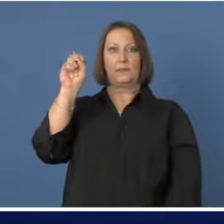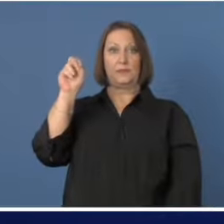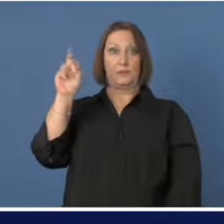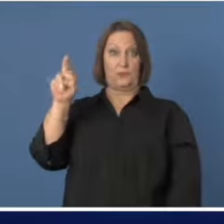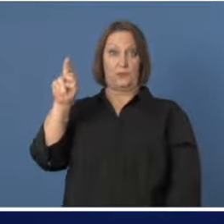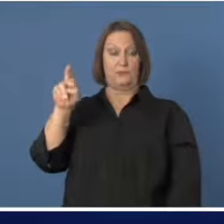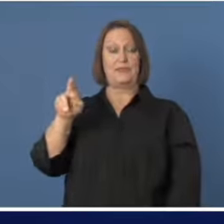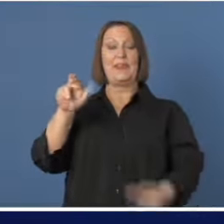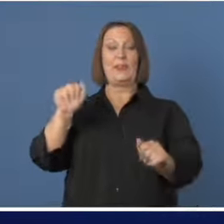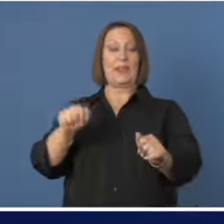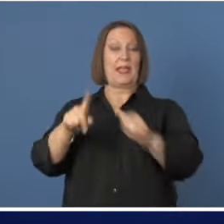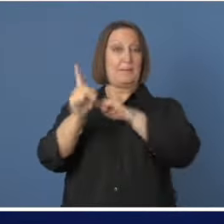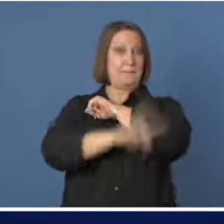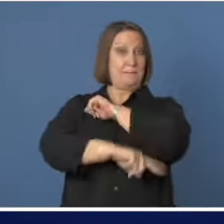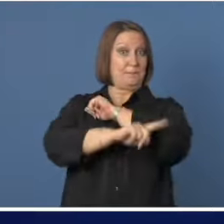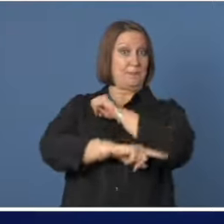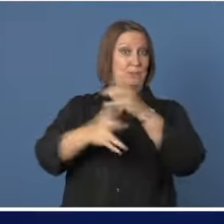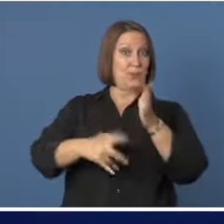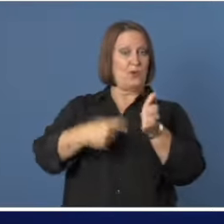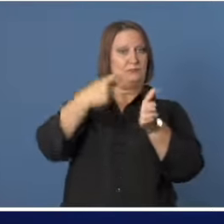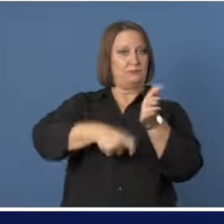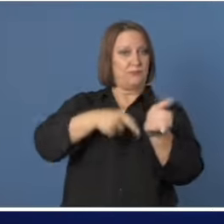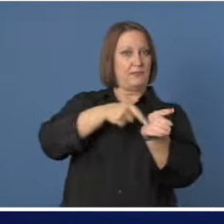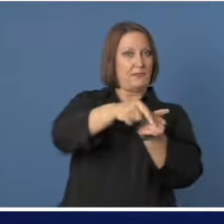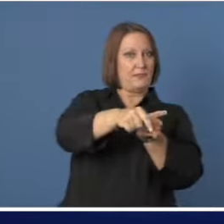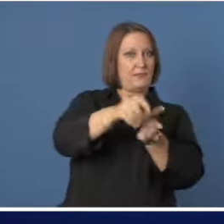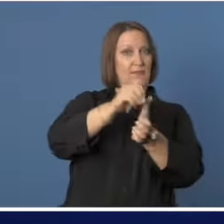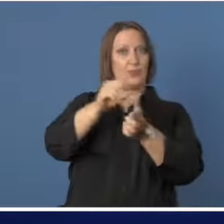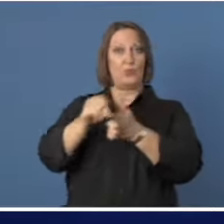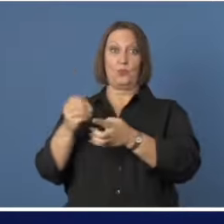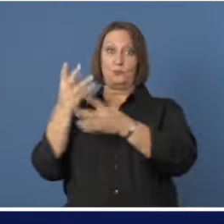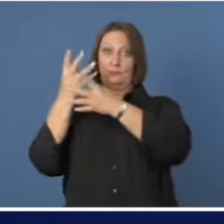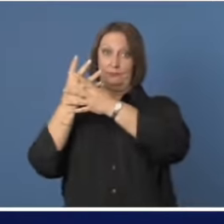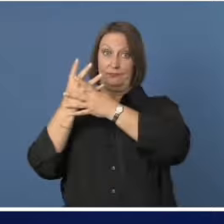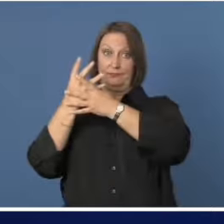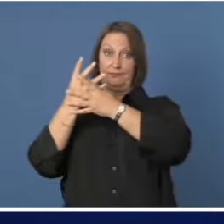punishable by fine and/or imprisonment.